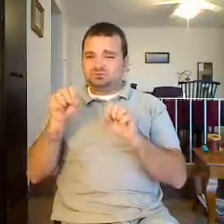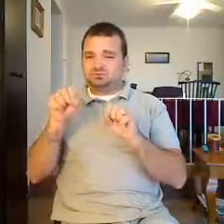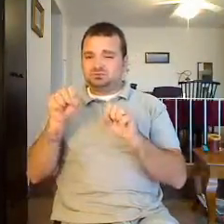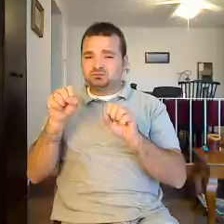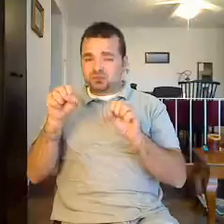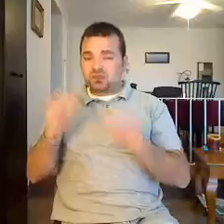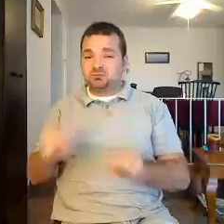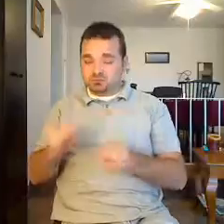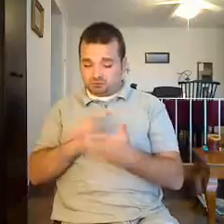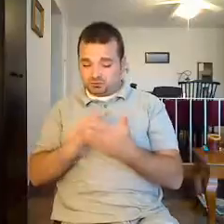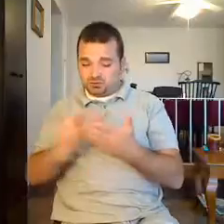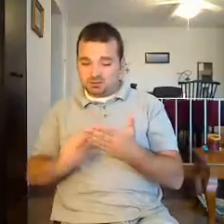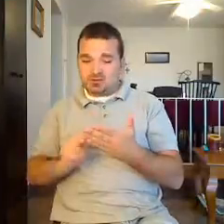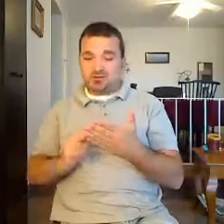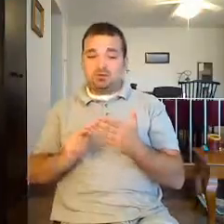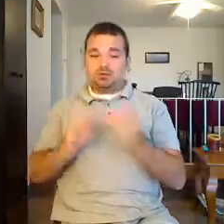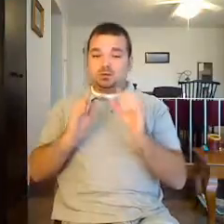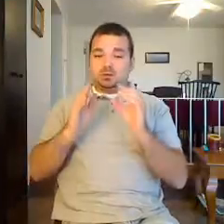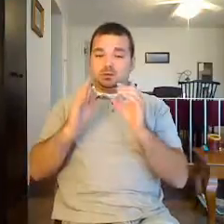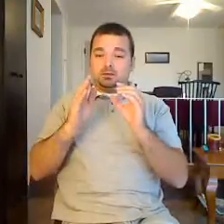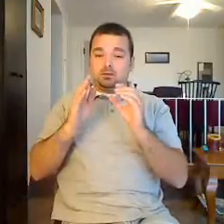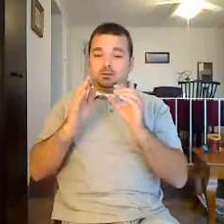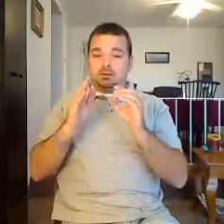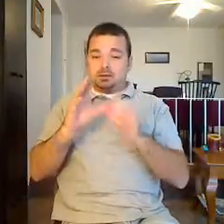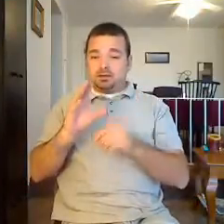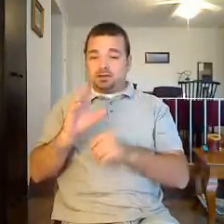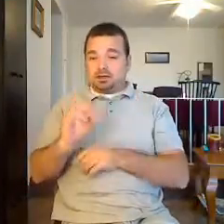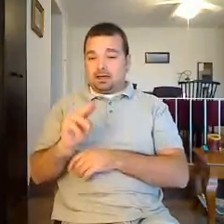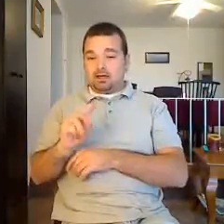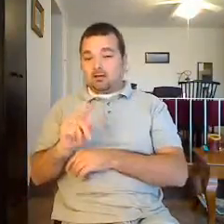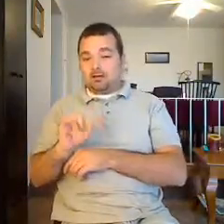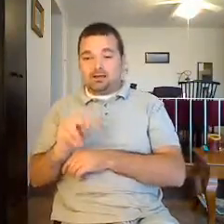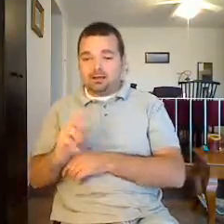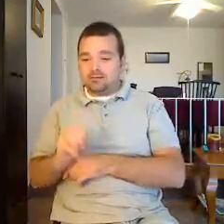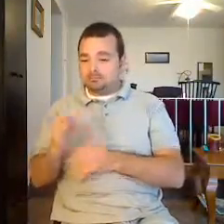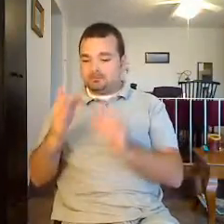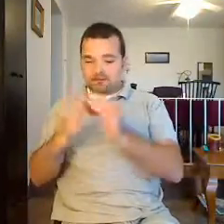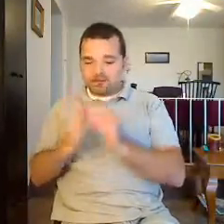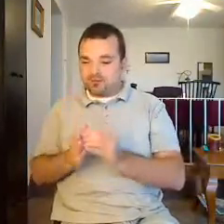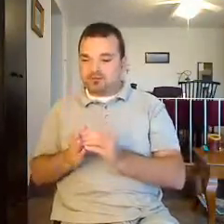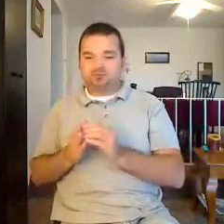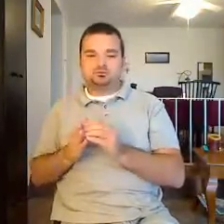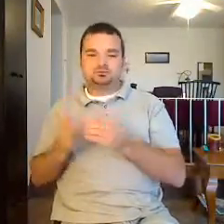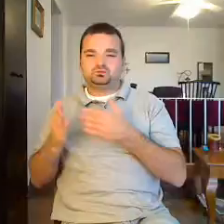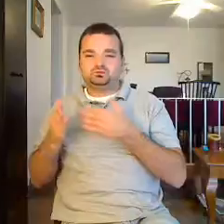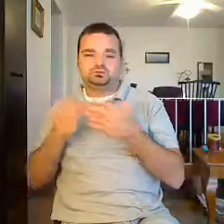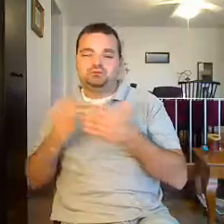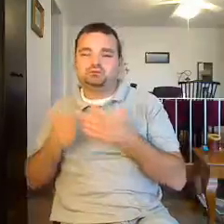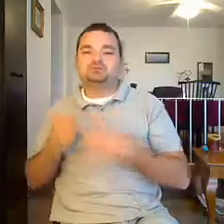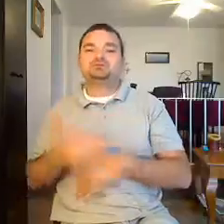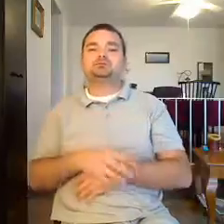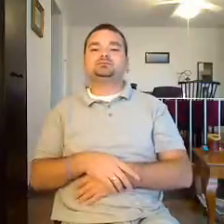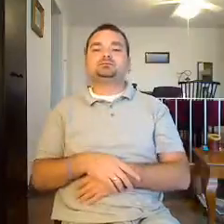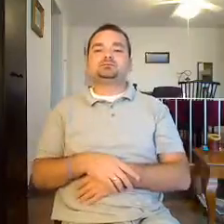form, or any other organization which highlights main ideas. When you review notes later in the same